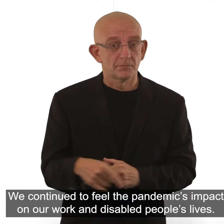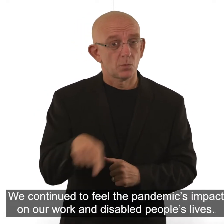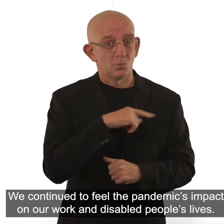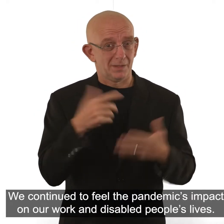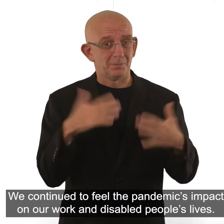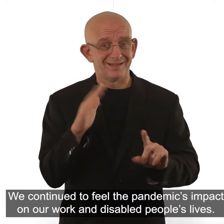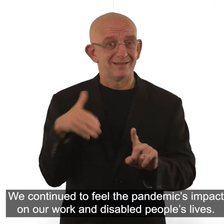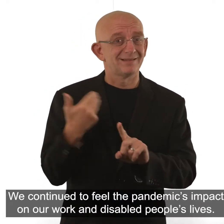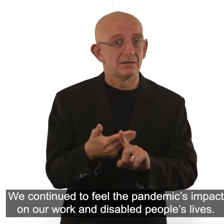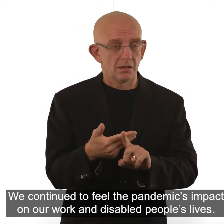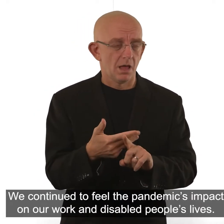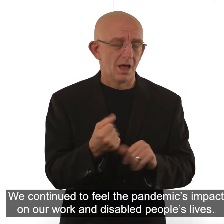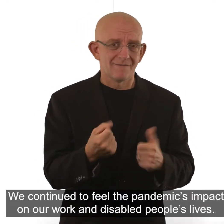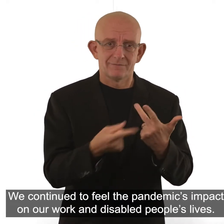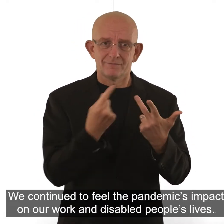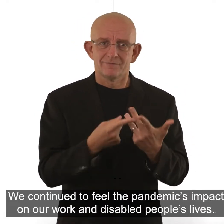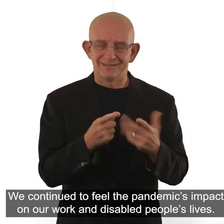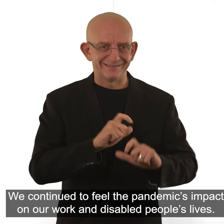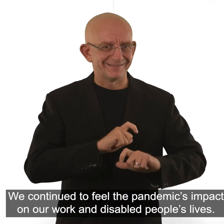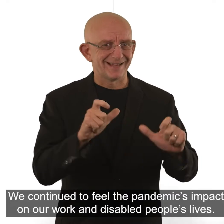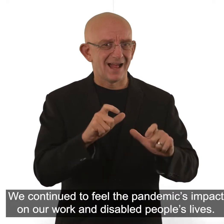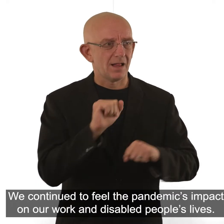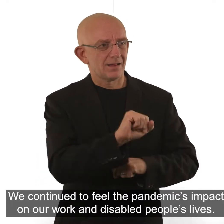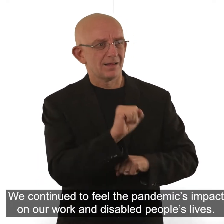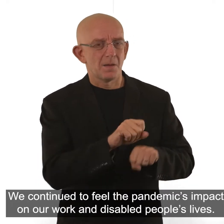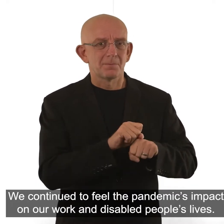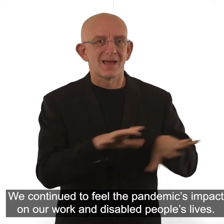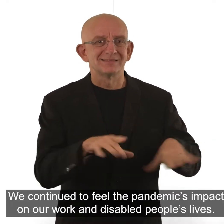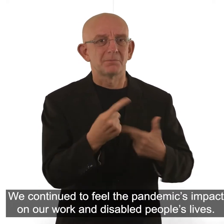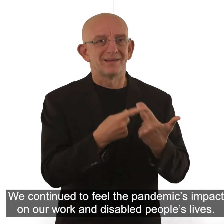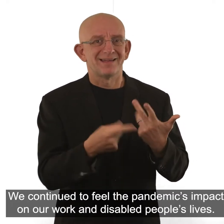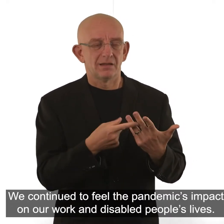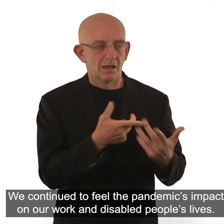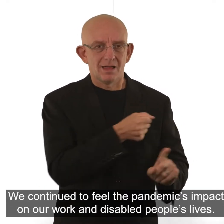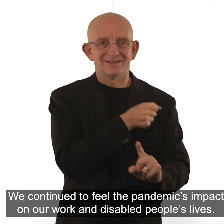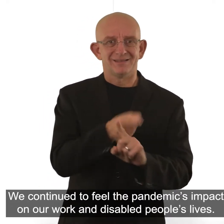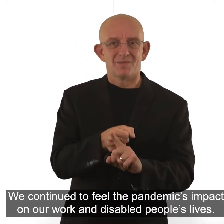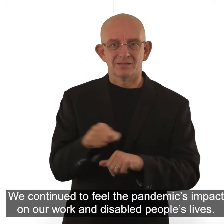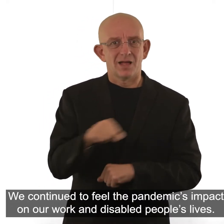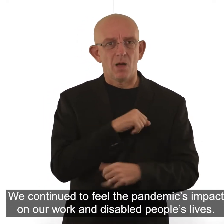We continue to feel the pandemic's impact on our work and disabled people's lives.